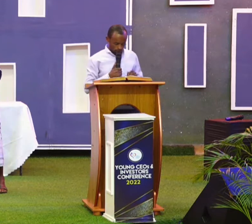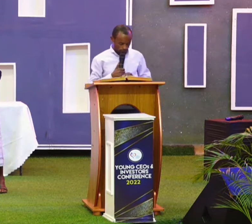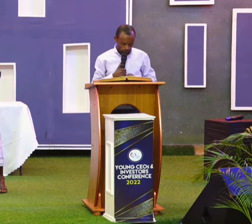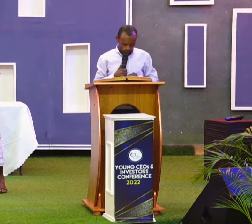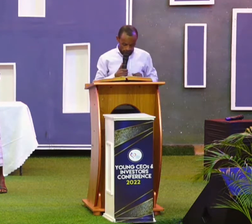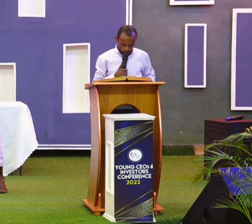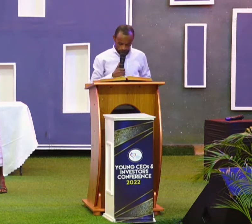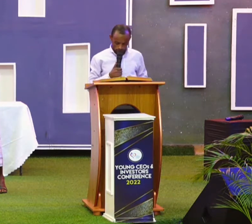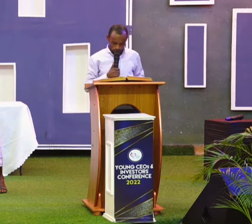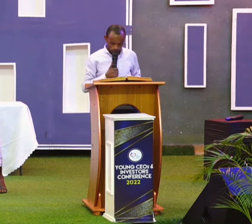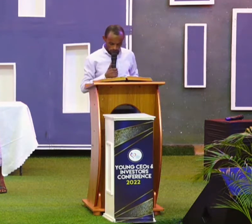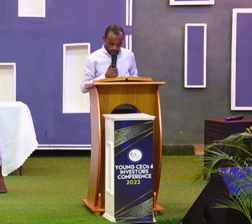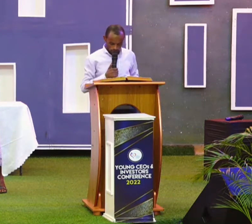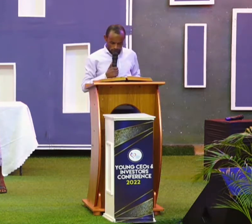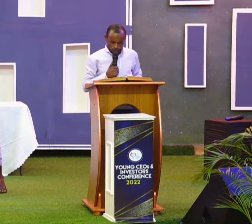14:23.